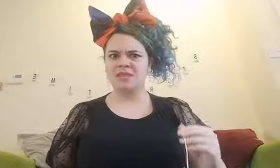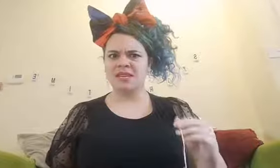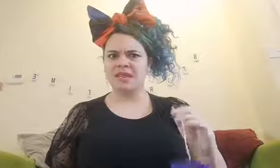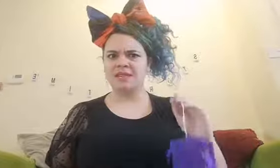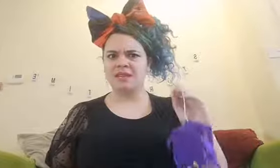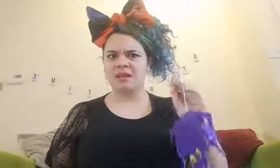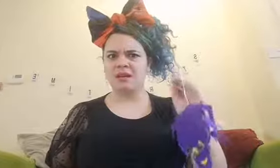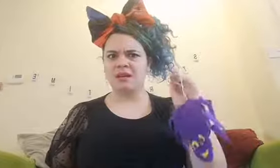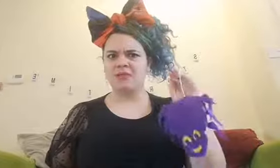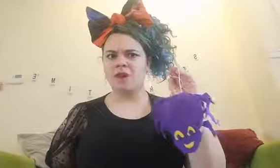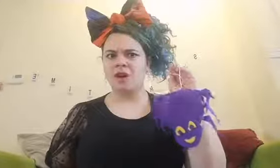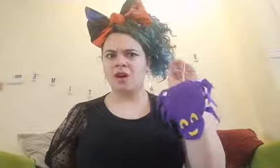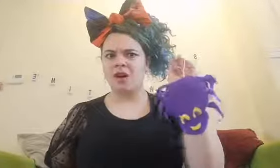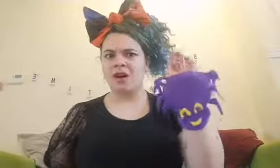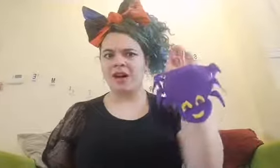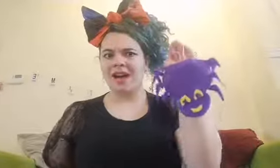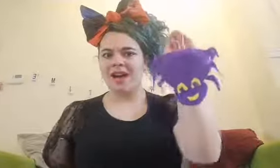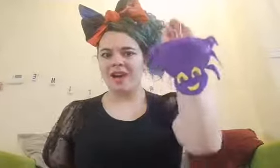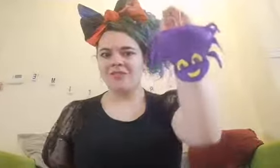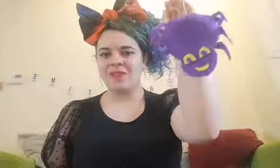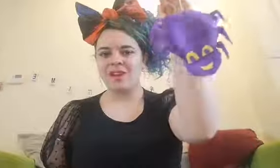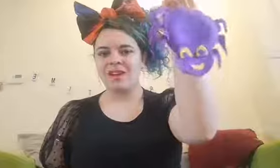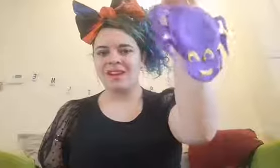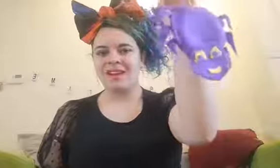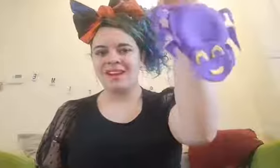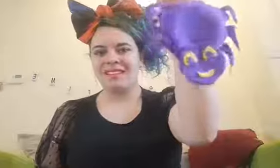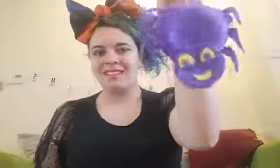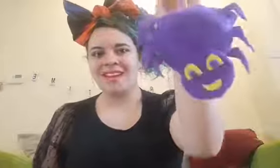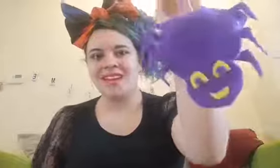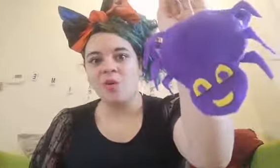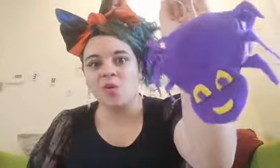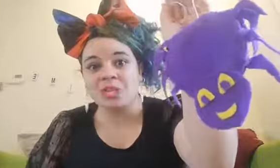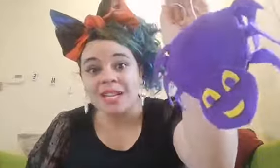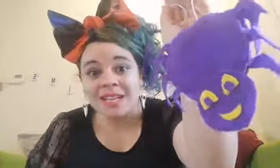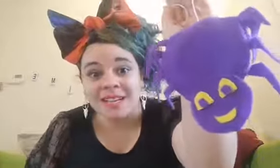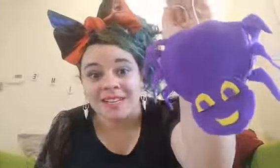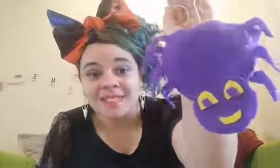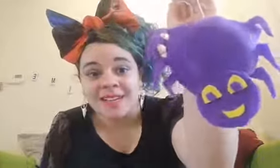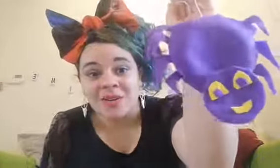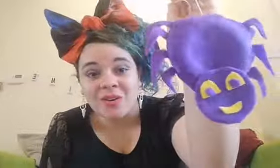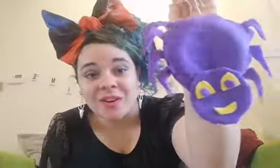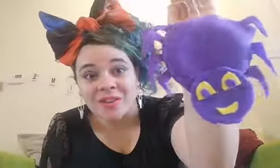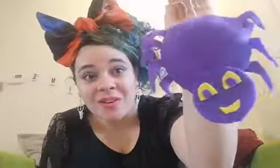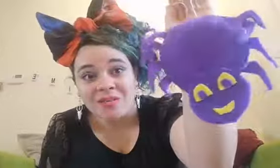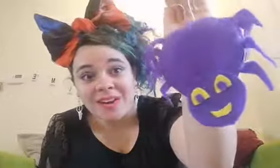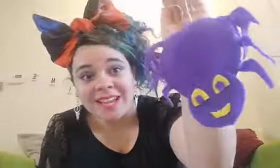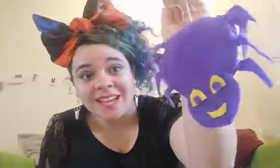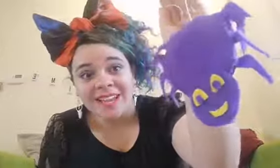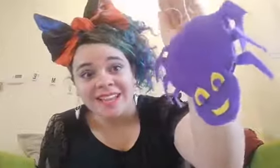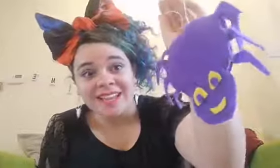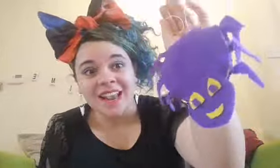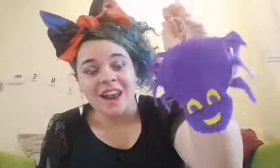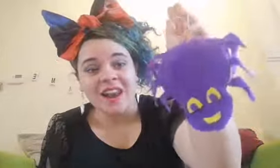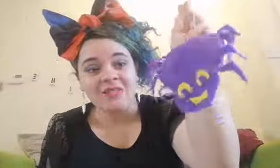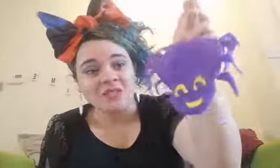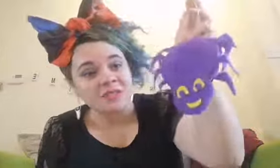meet Anansi? I forgot. I have Anansi here. Oh, chicken nuggets, Daniel. I think you're right. He loves. Do you